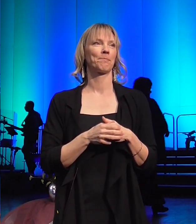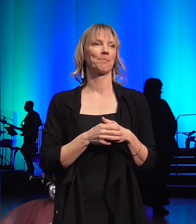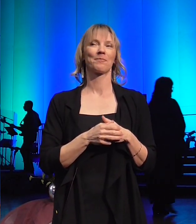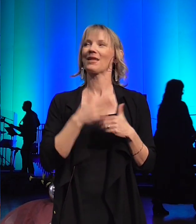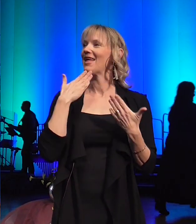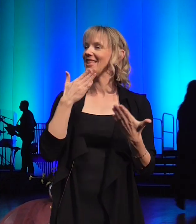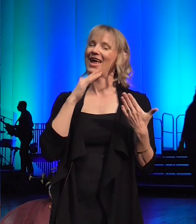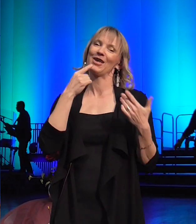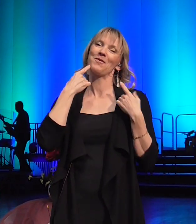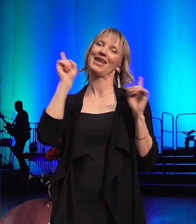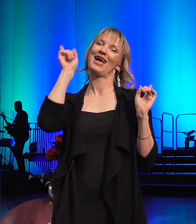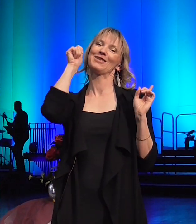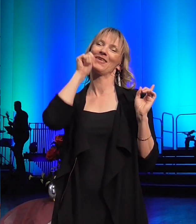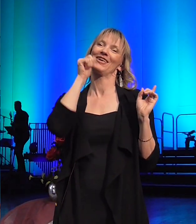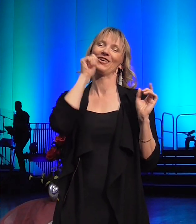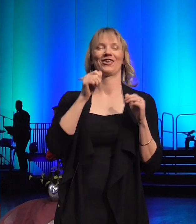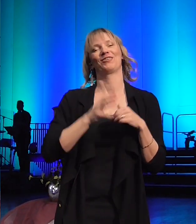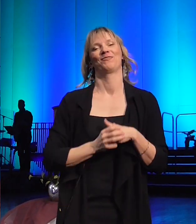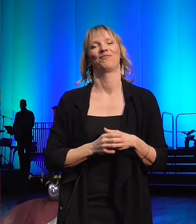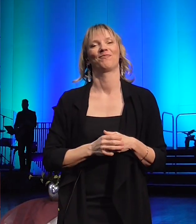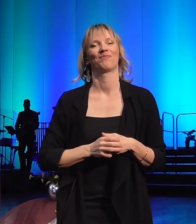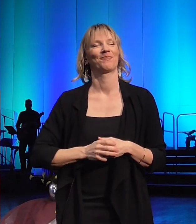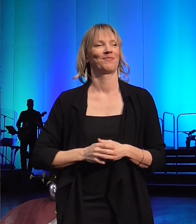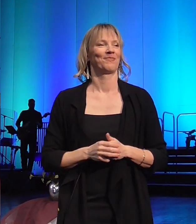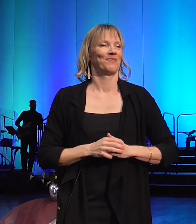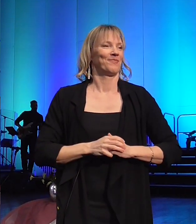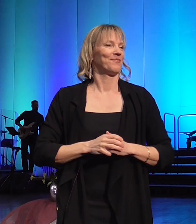Thank you, announcement girl.